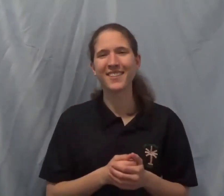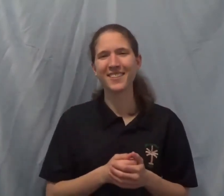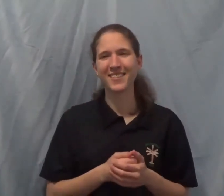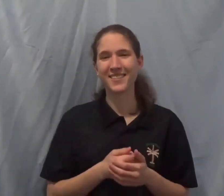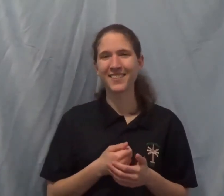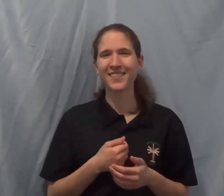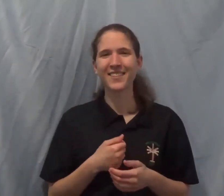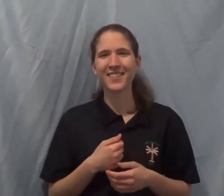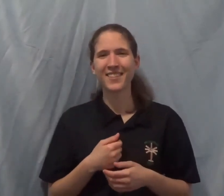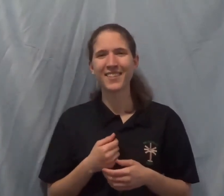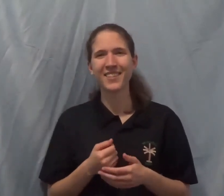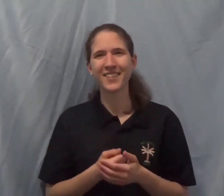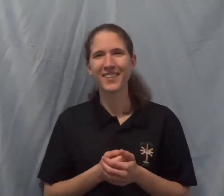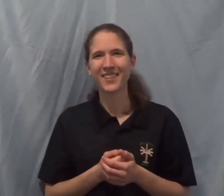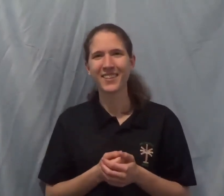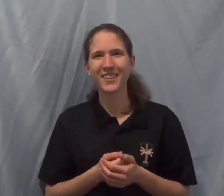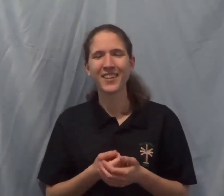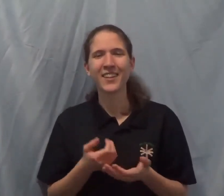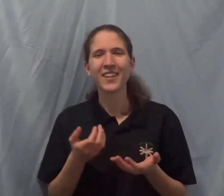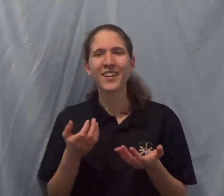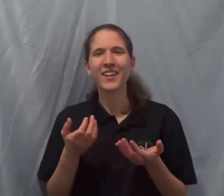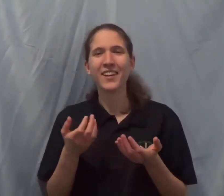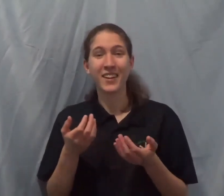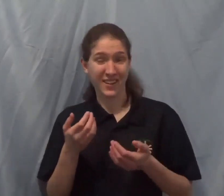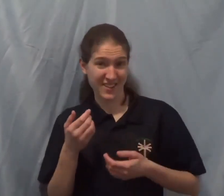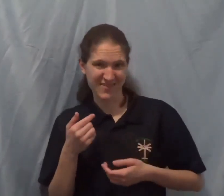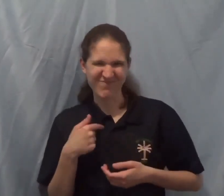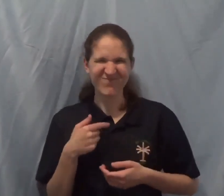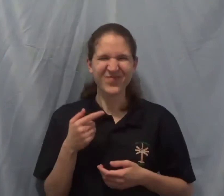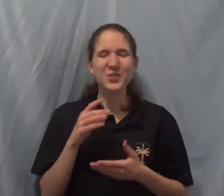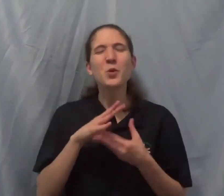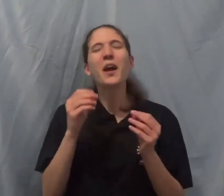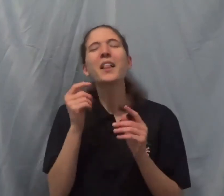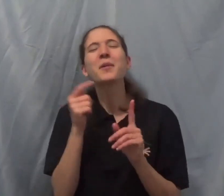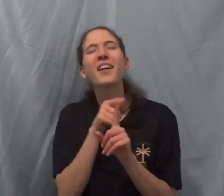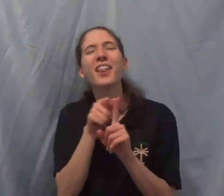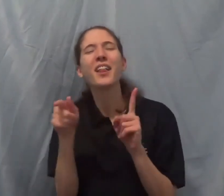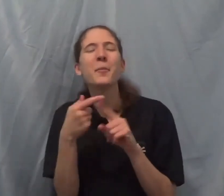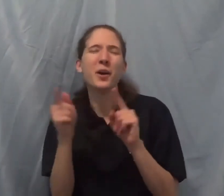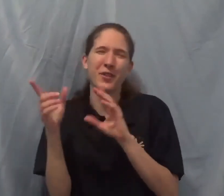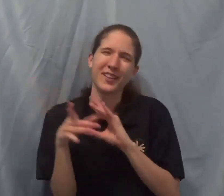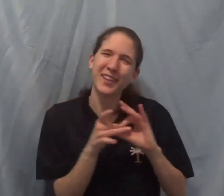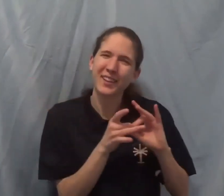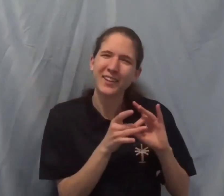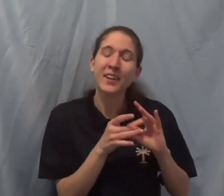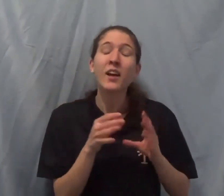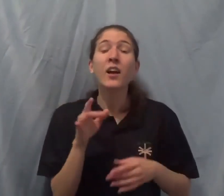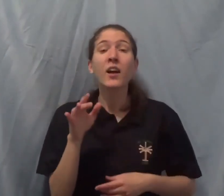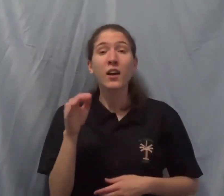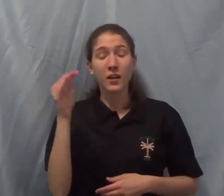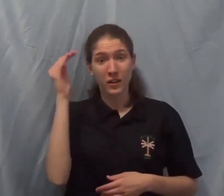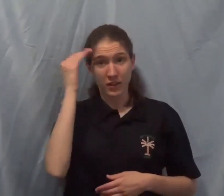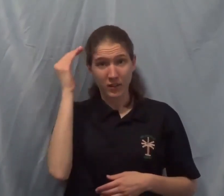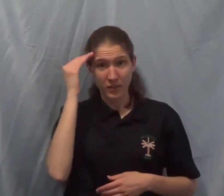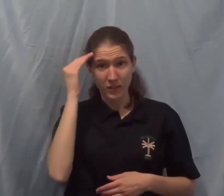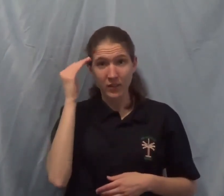of airports too. Not only planes, but airports. Planes because of the different cast of characters who've sat next to me. I never